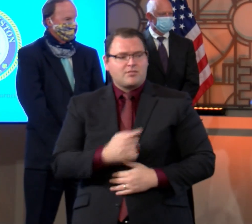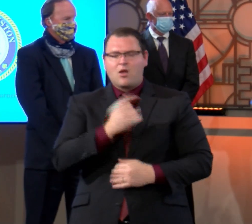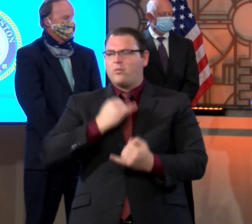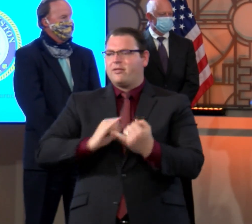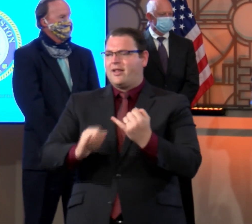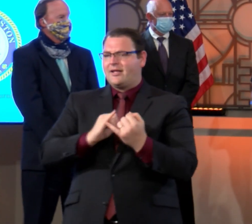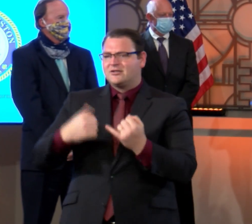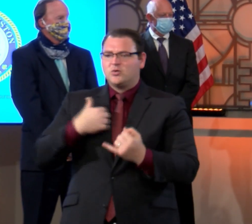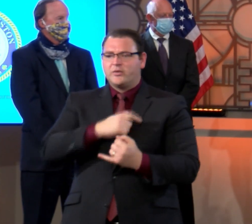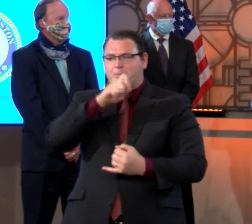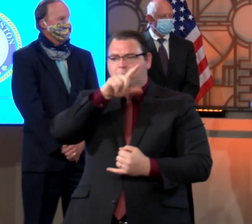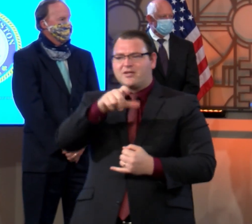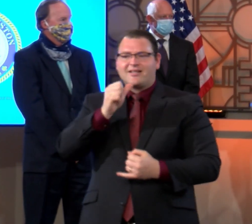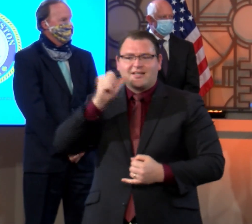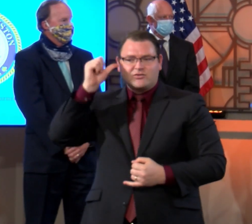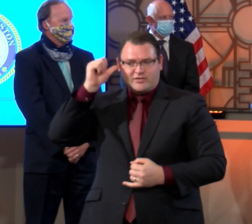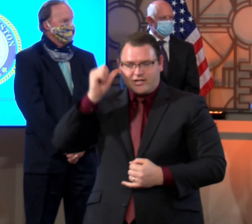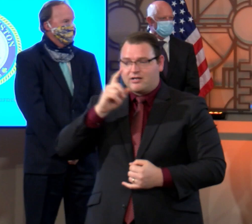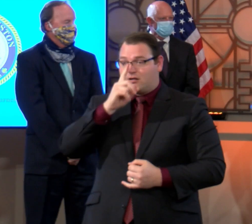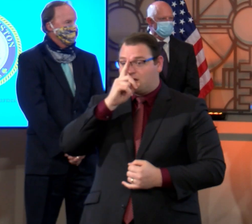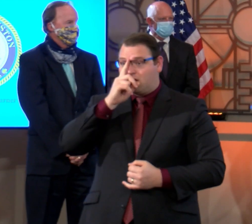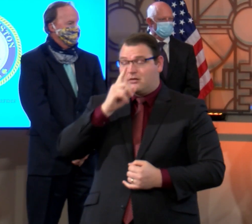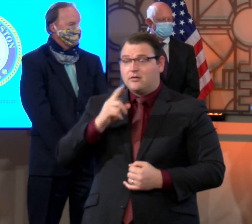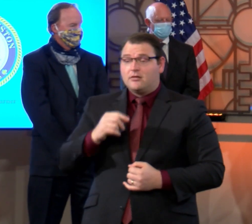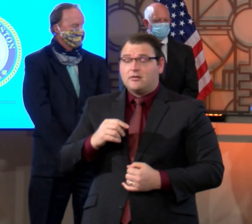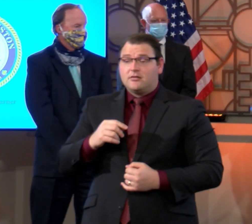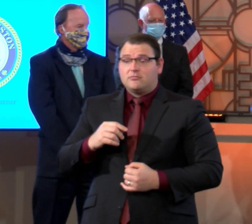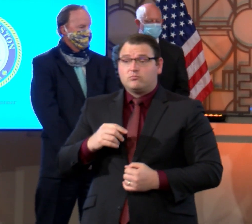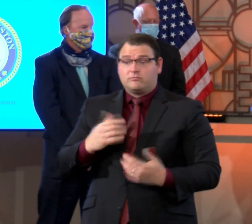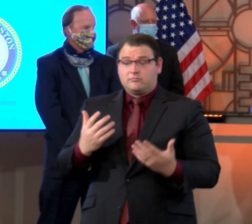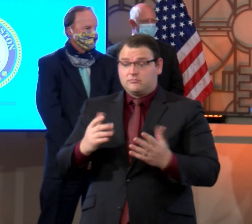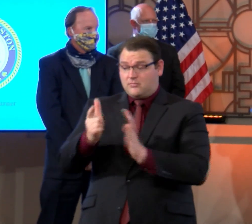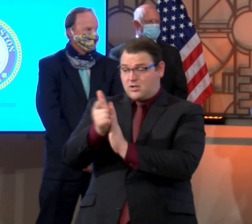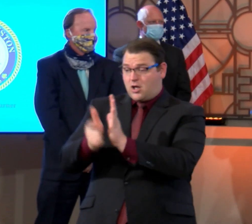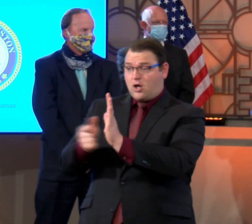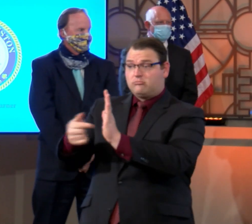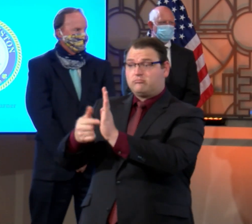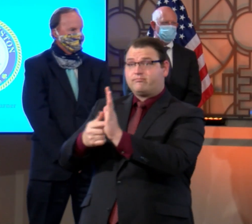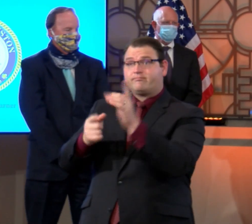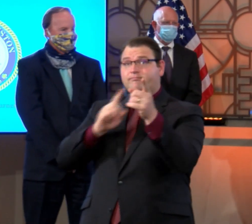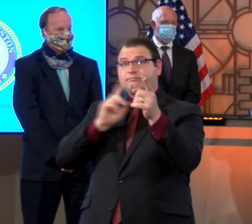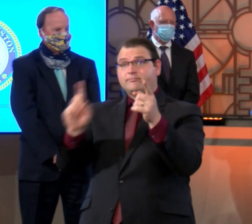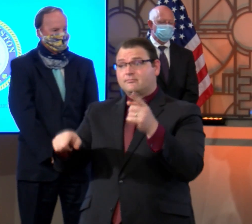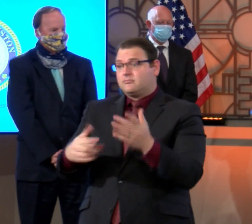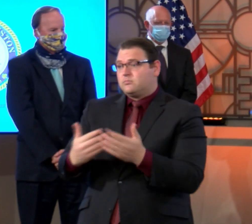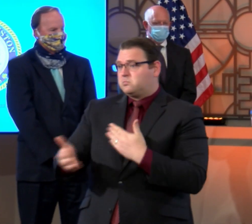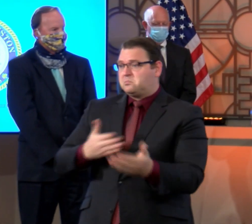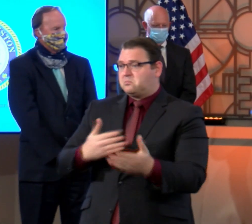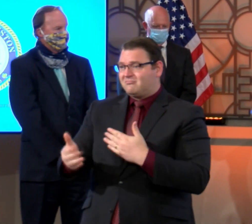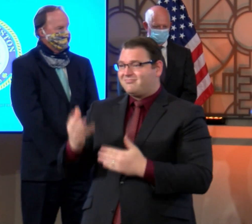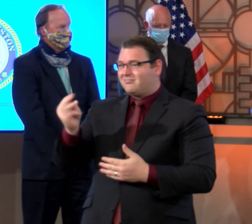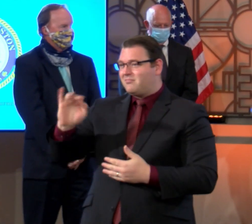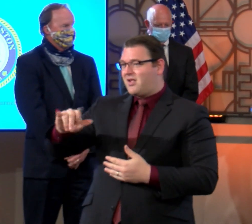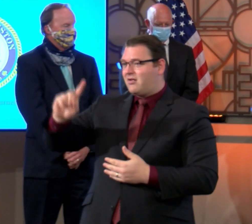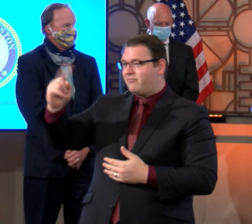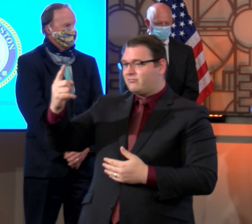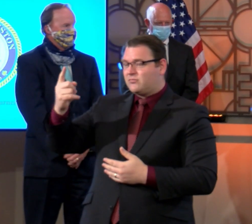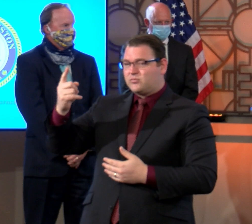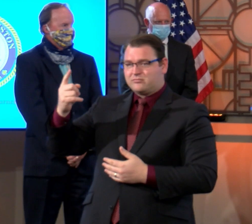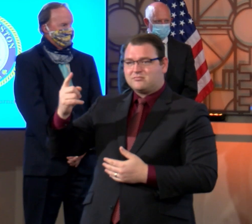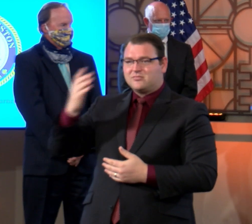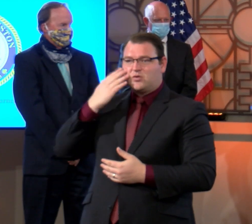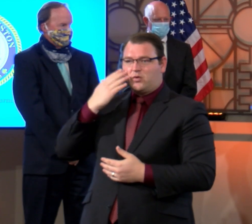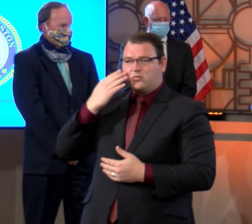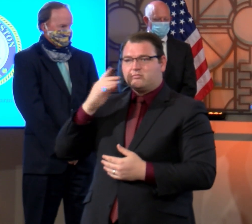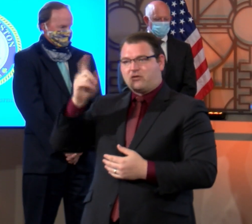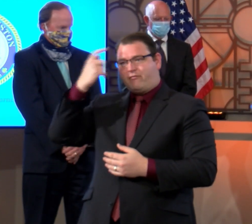thing, we tweeted about this yesterday, I did. Regardless of what the law is, we know that May 1, that the mandatory mask, per the governor's